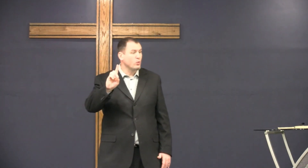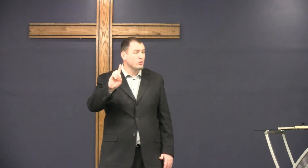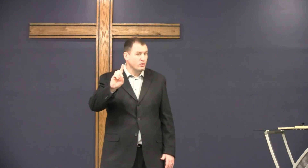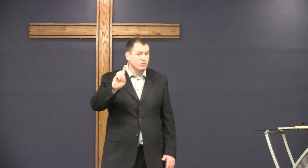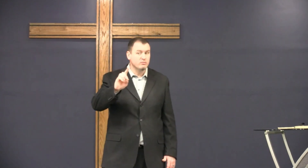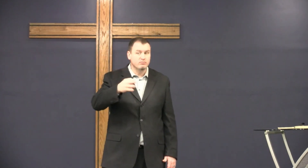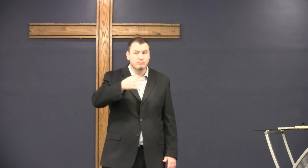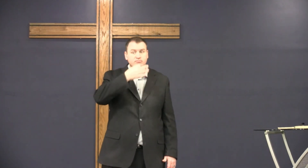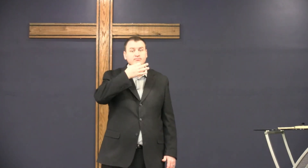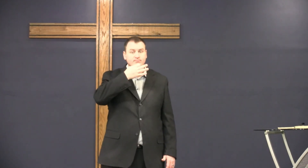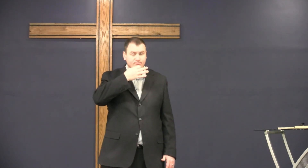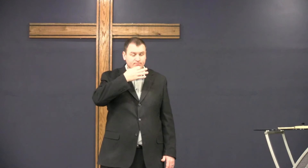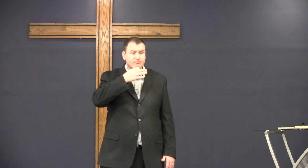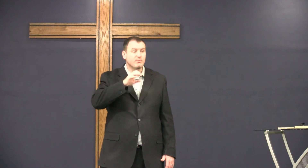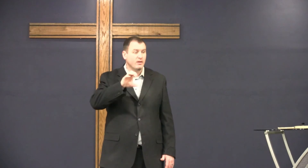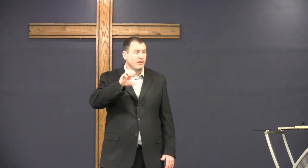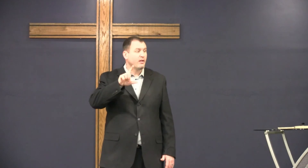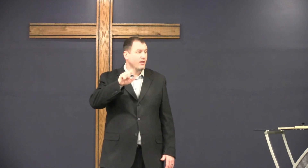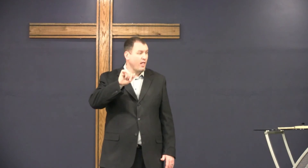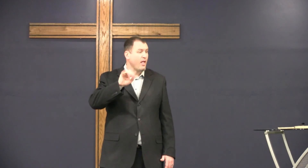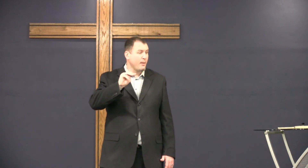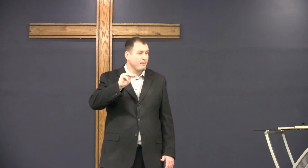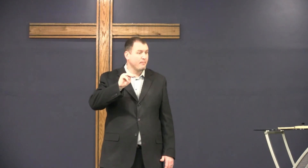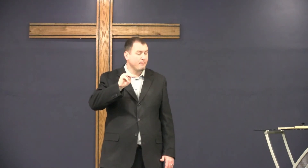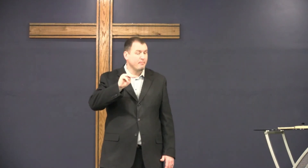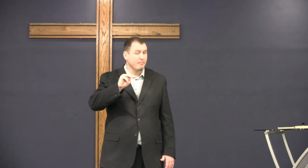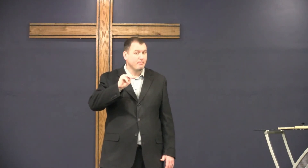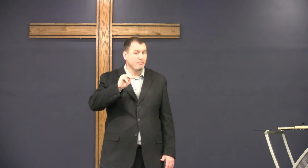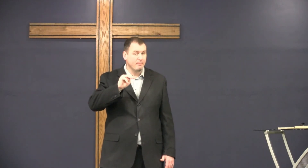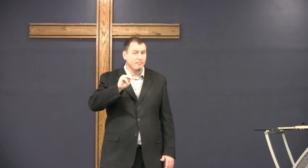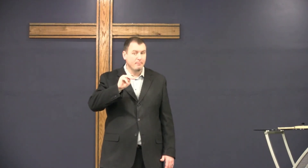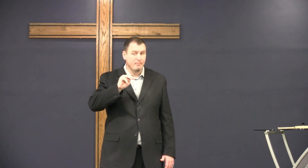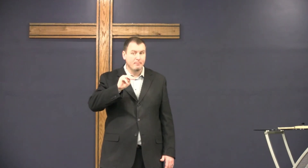That was very bold. A bold claim.